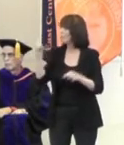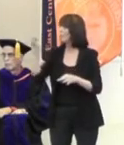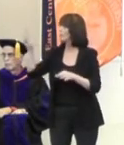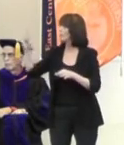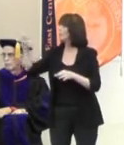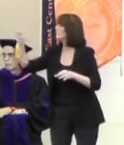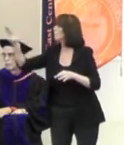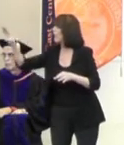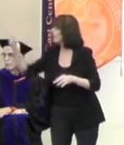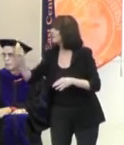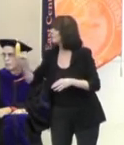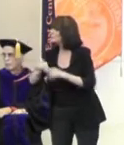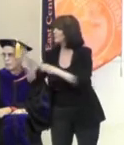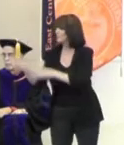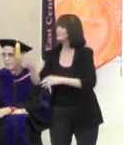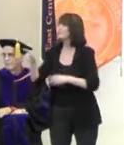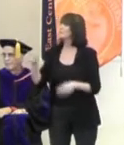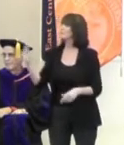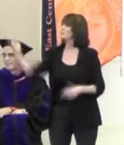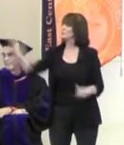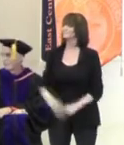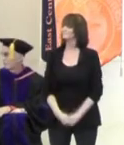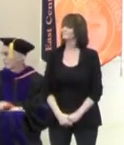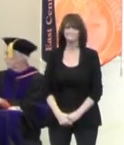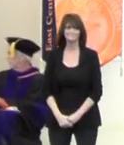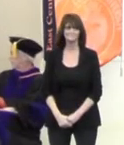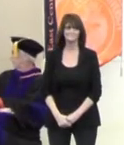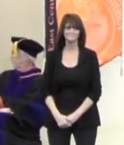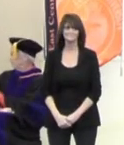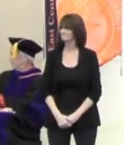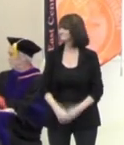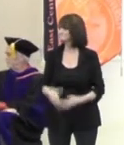person sitting behind you. One, two, three.